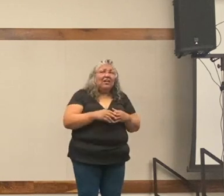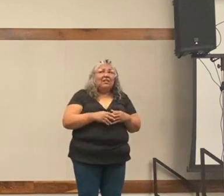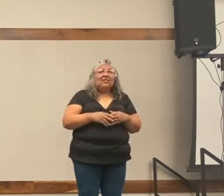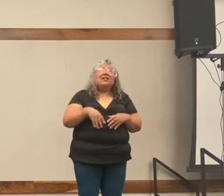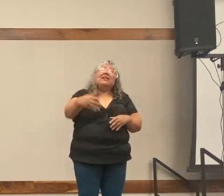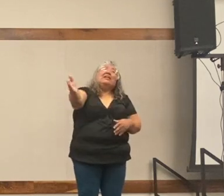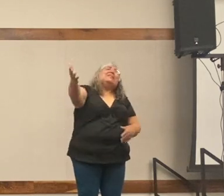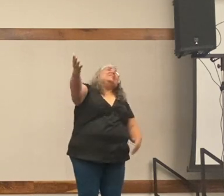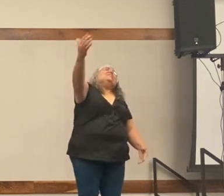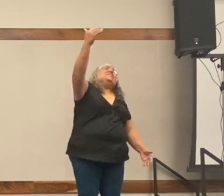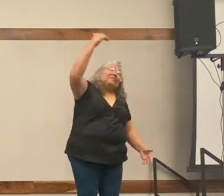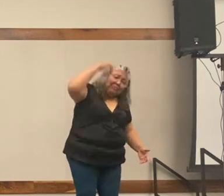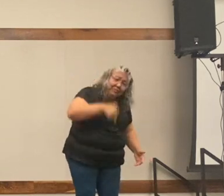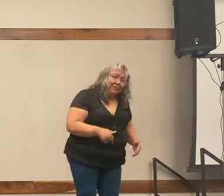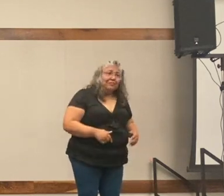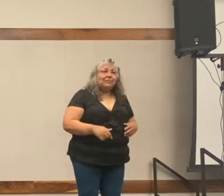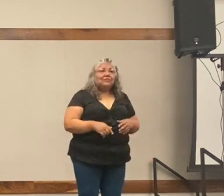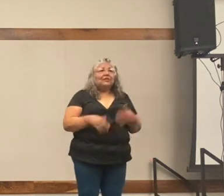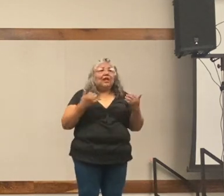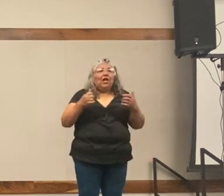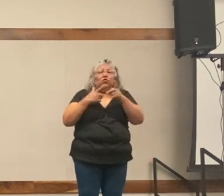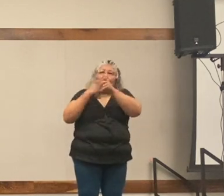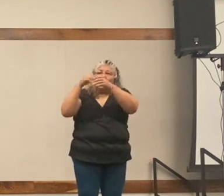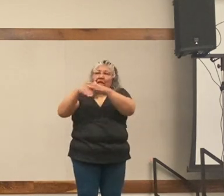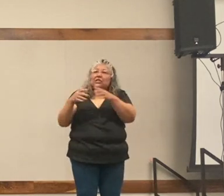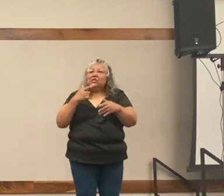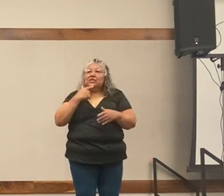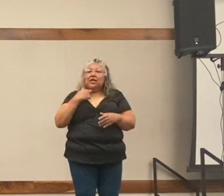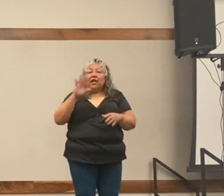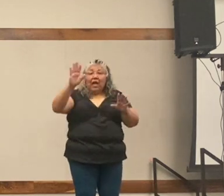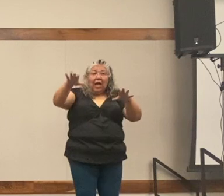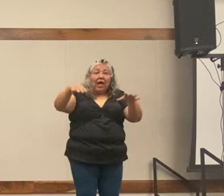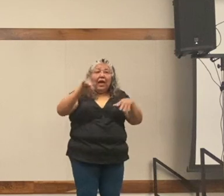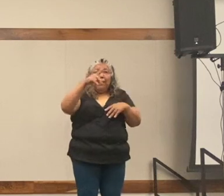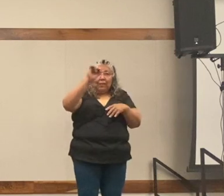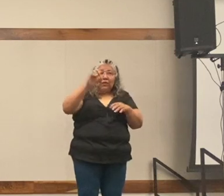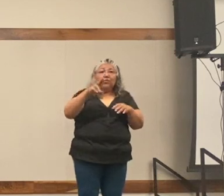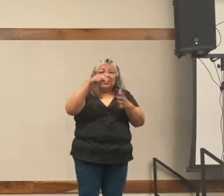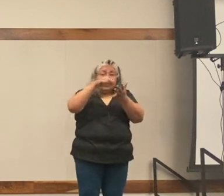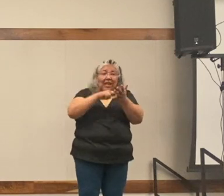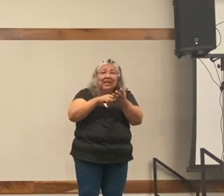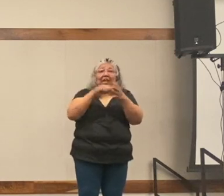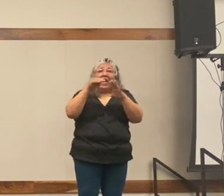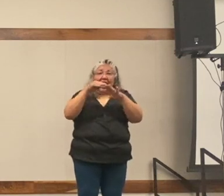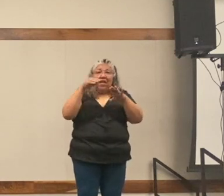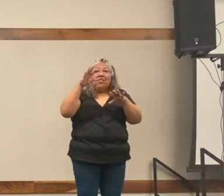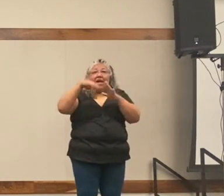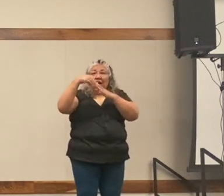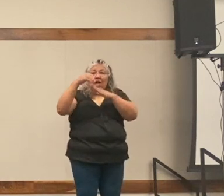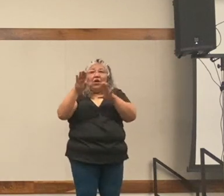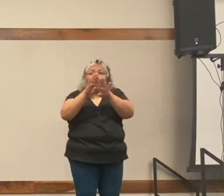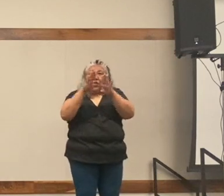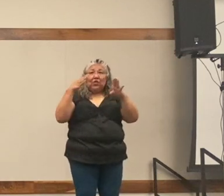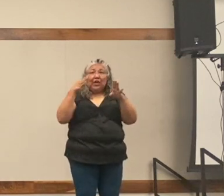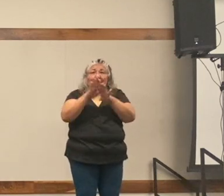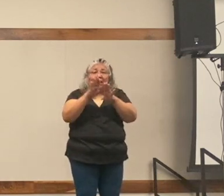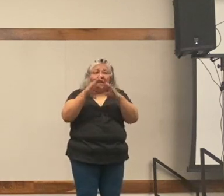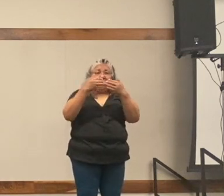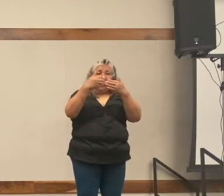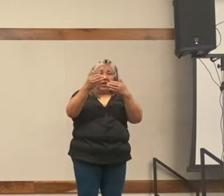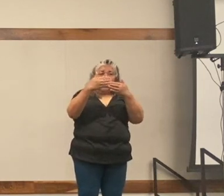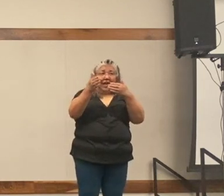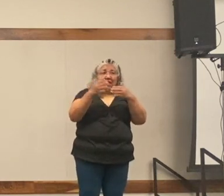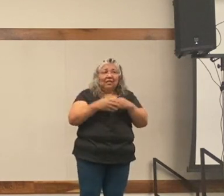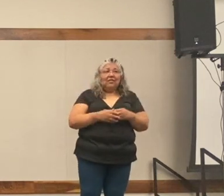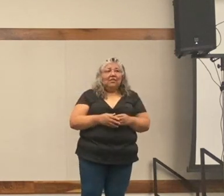no. Come back. Right? And she runs and she says, hey, Peter is standing at the outer gate. Right? And